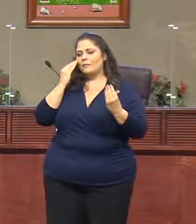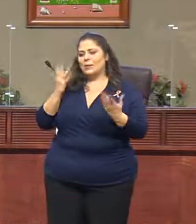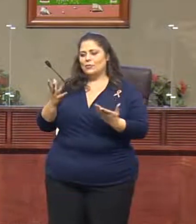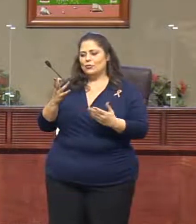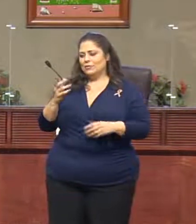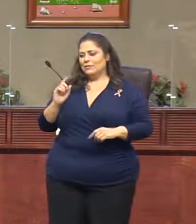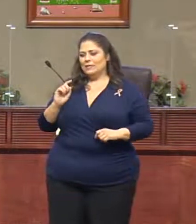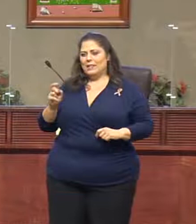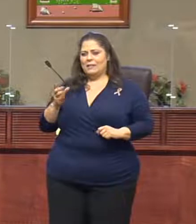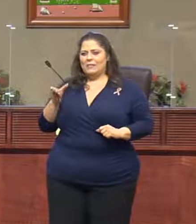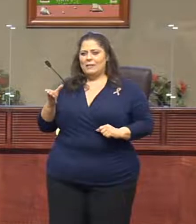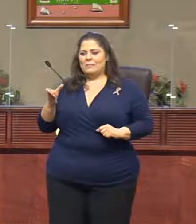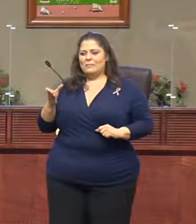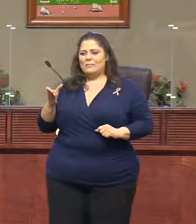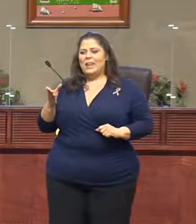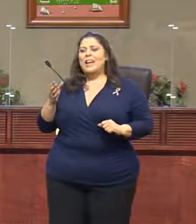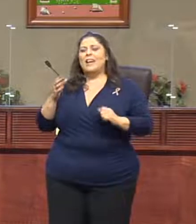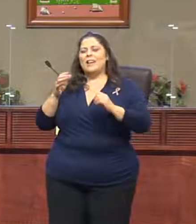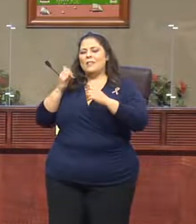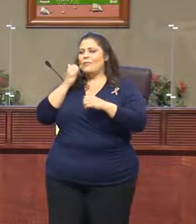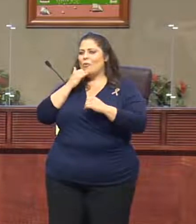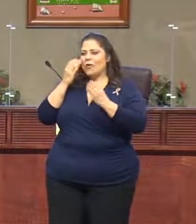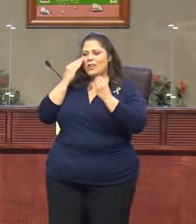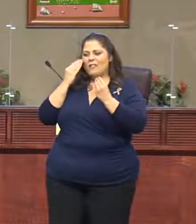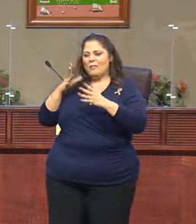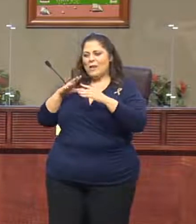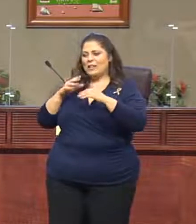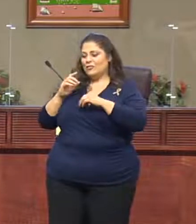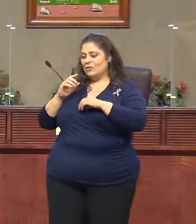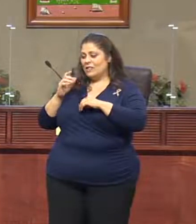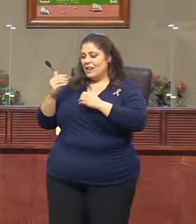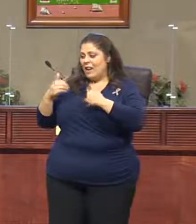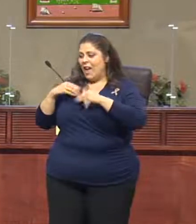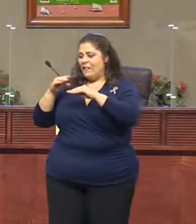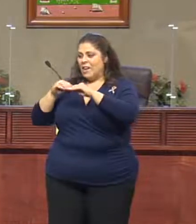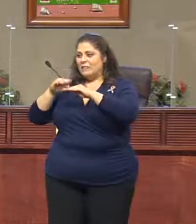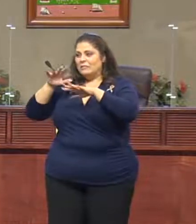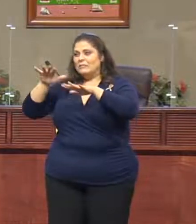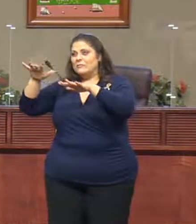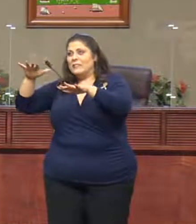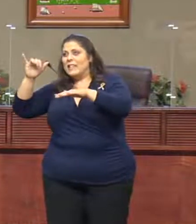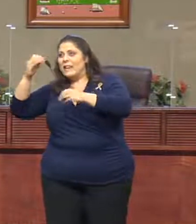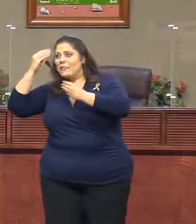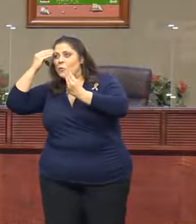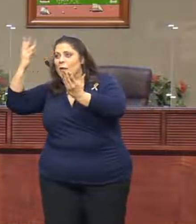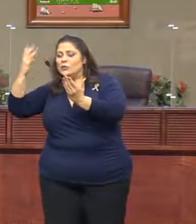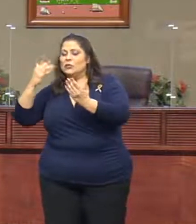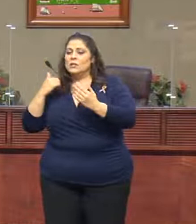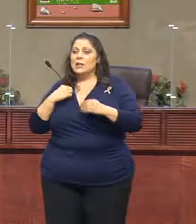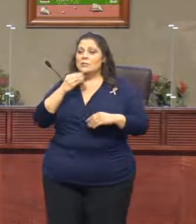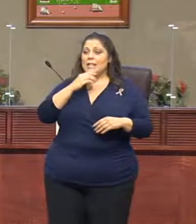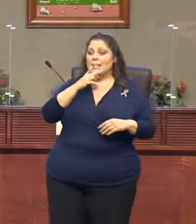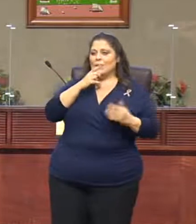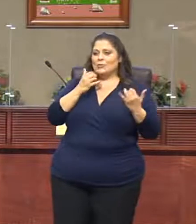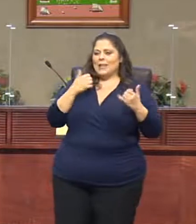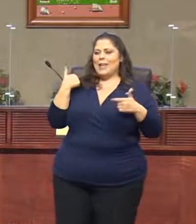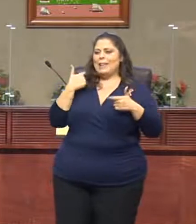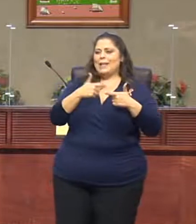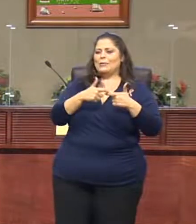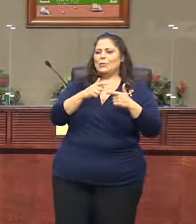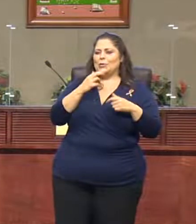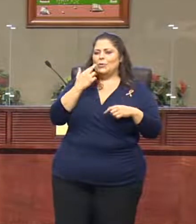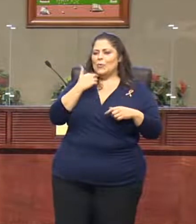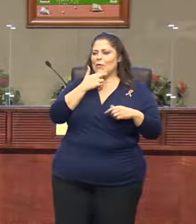It's misinformation that is spread through different media channels. And I was having lunch today at a Latino restaurant close to